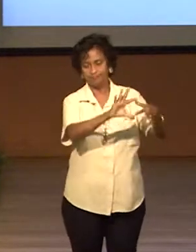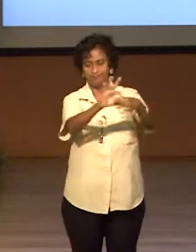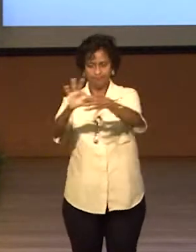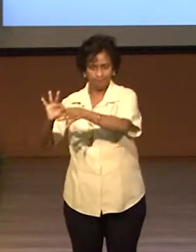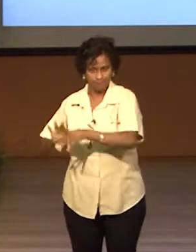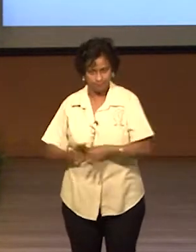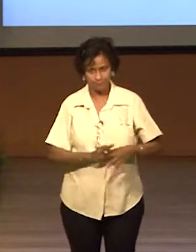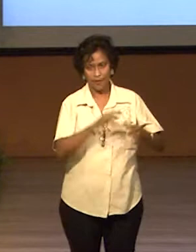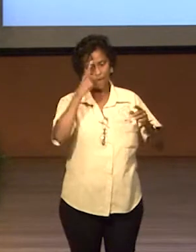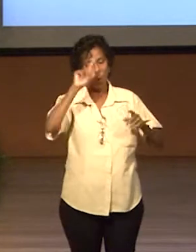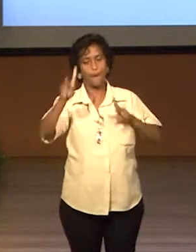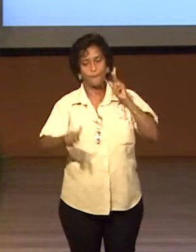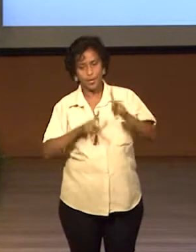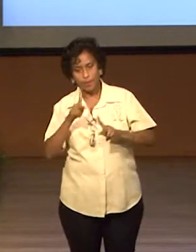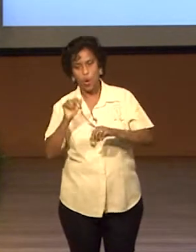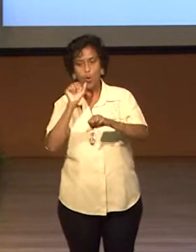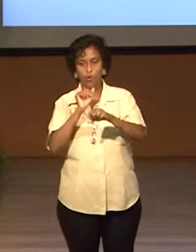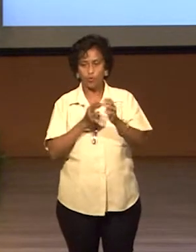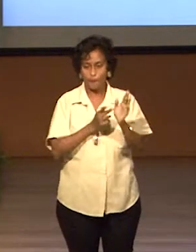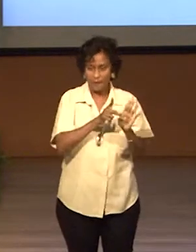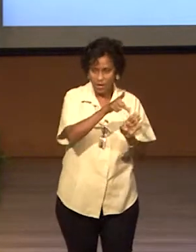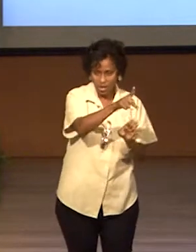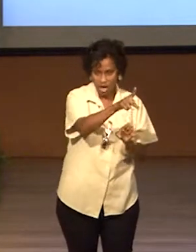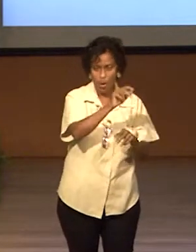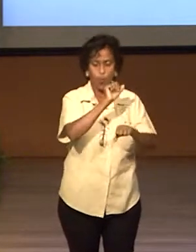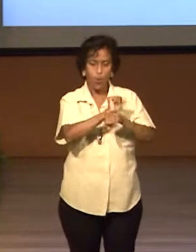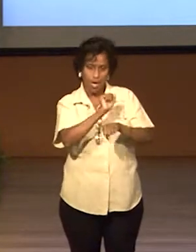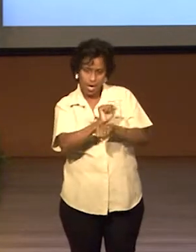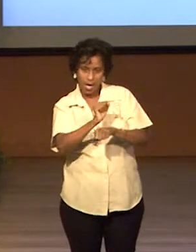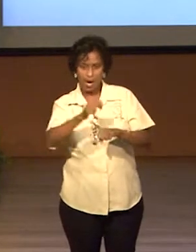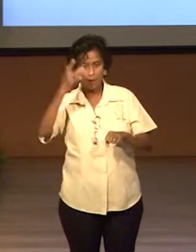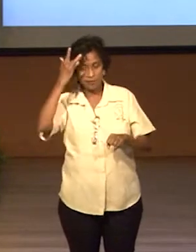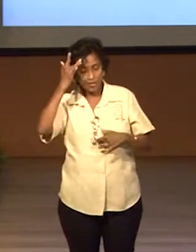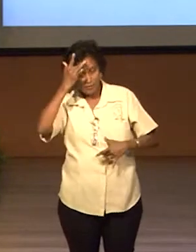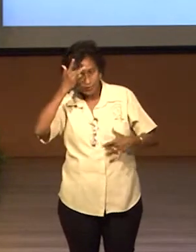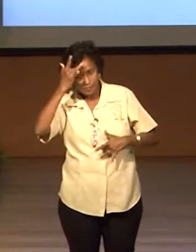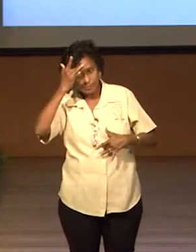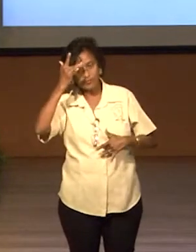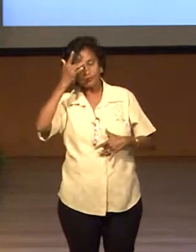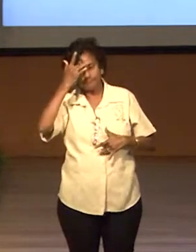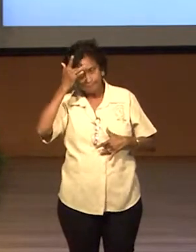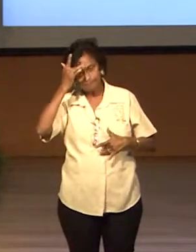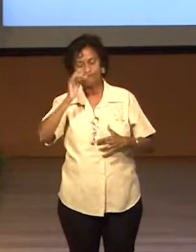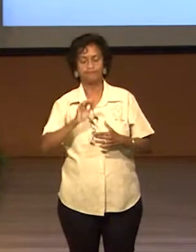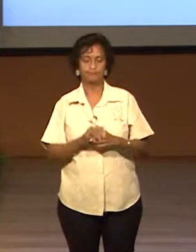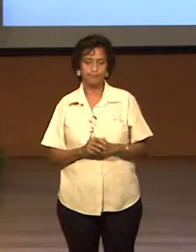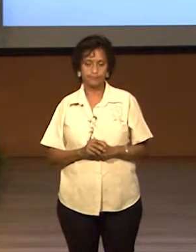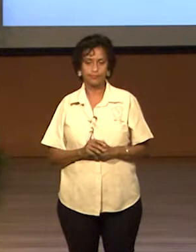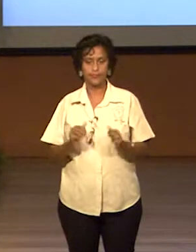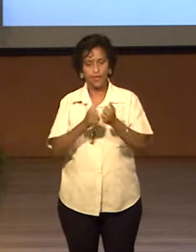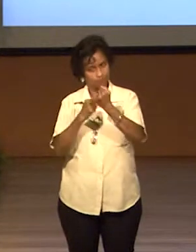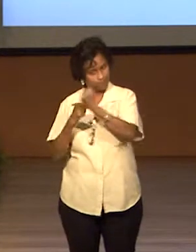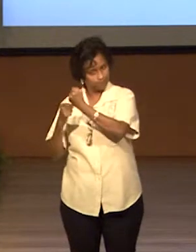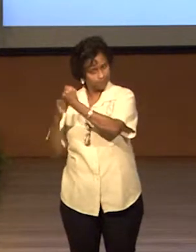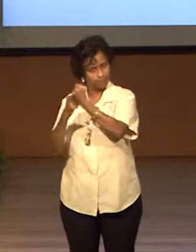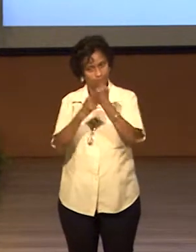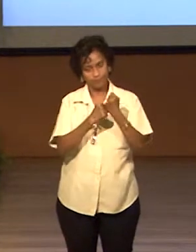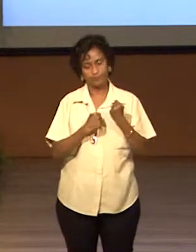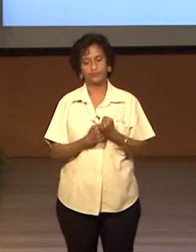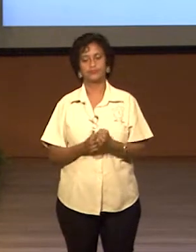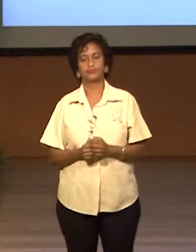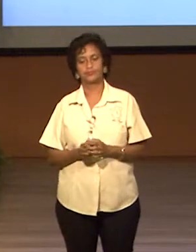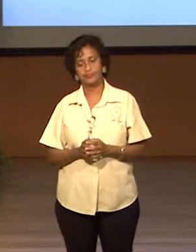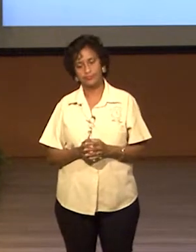mental health professions, or with whichever professional group would come into contact or be most likely to